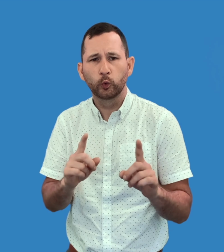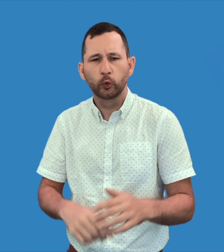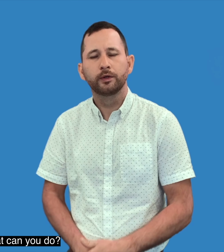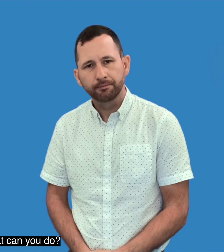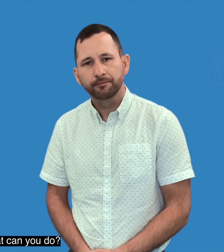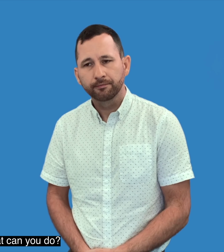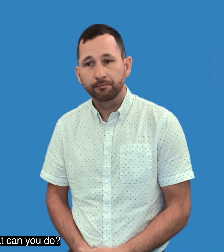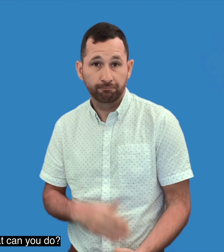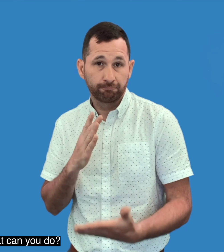What can you do?